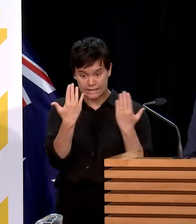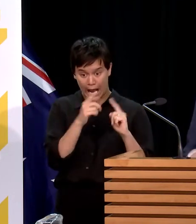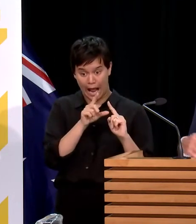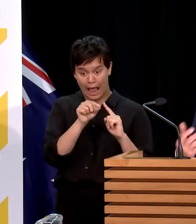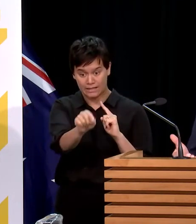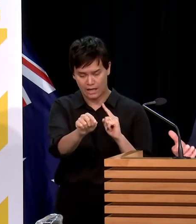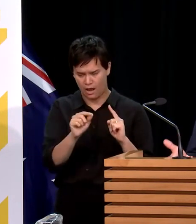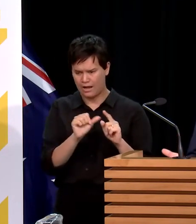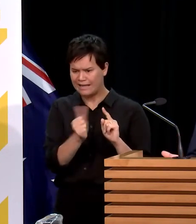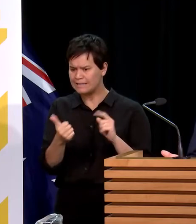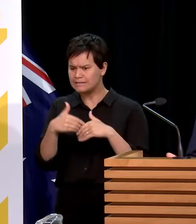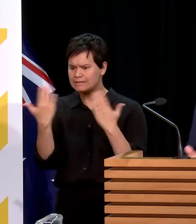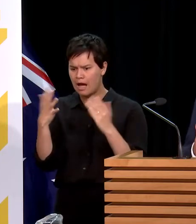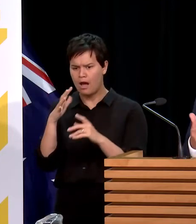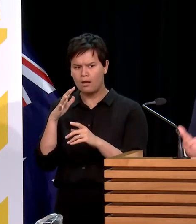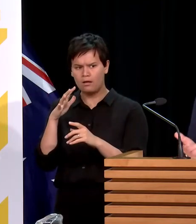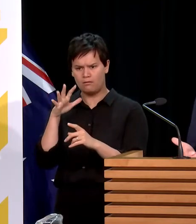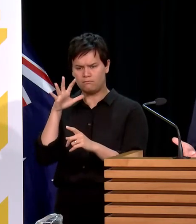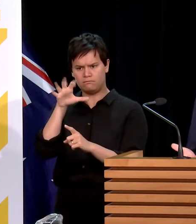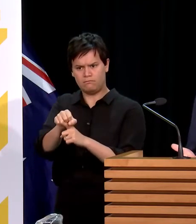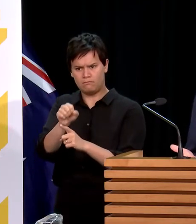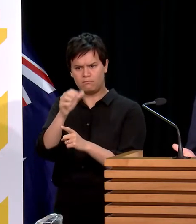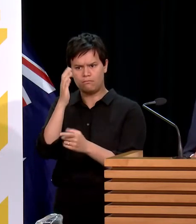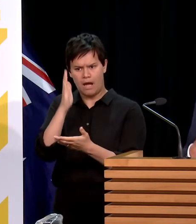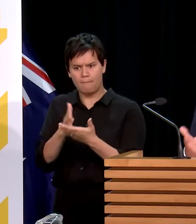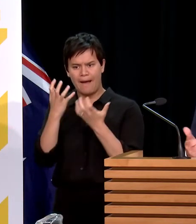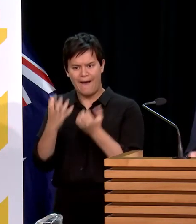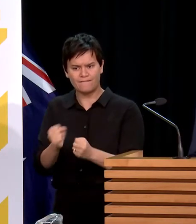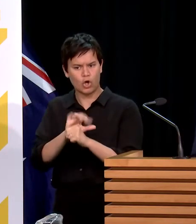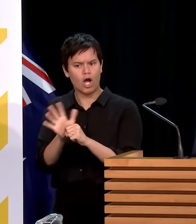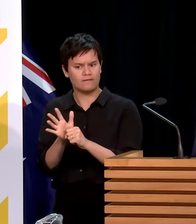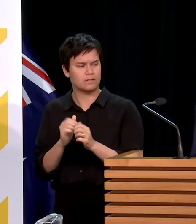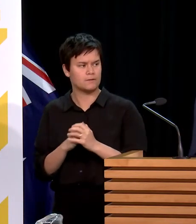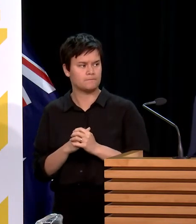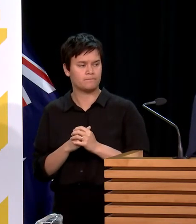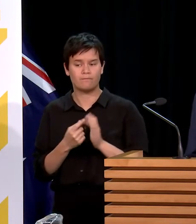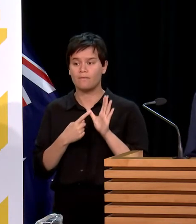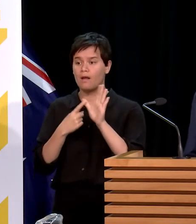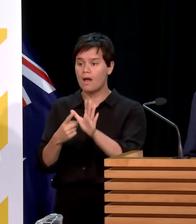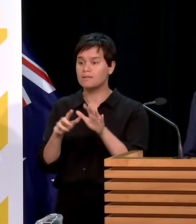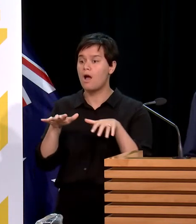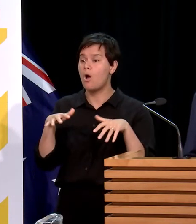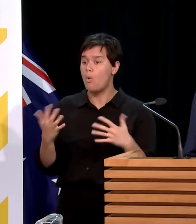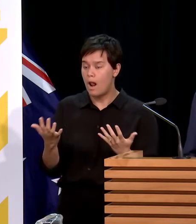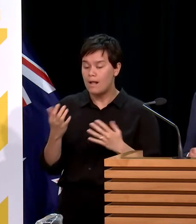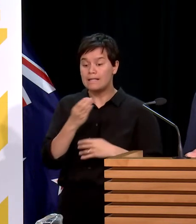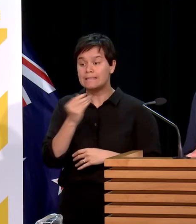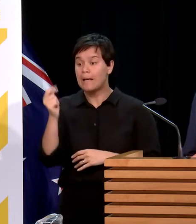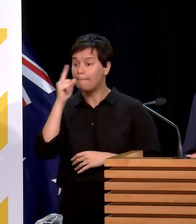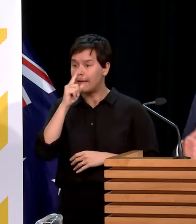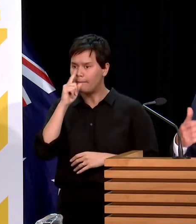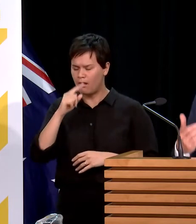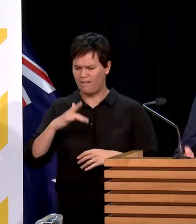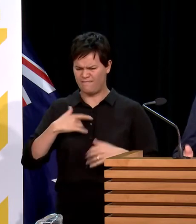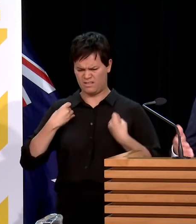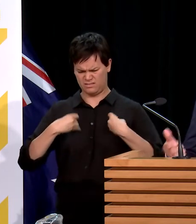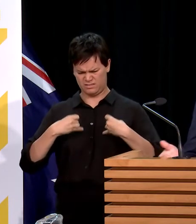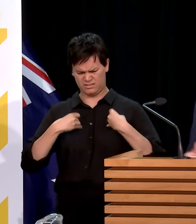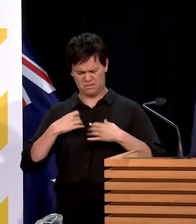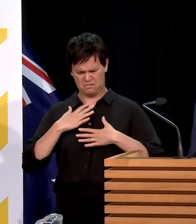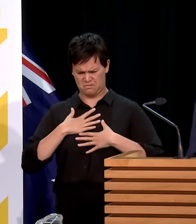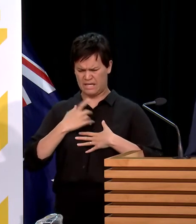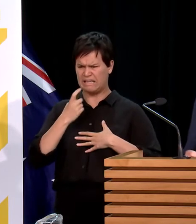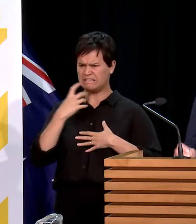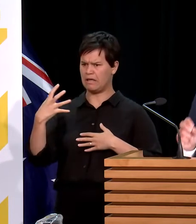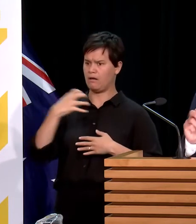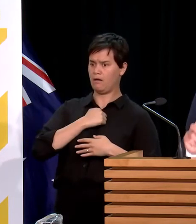You have some people, of course, test positive who are completely asymptomatic and not even aware they're infected. Others have quite significant symptoms, but it can take 2 or